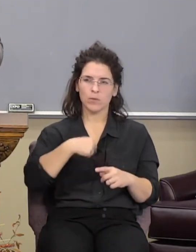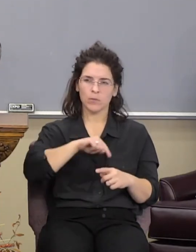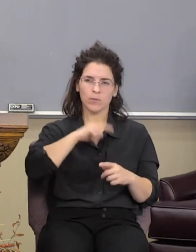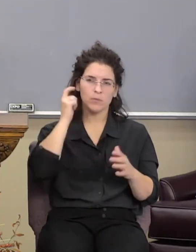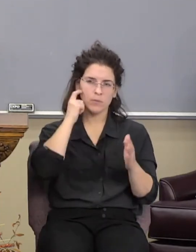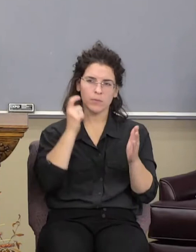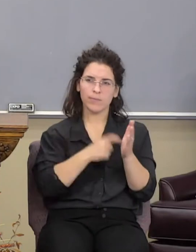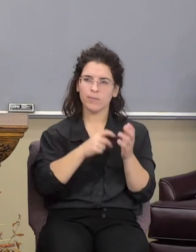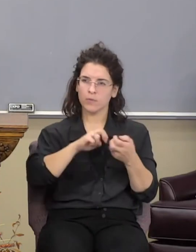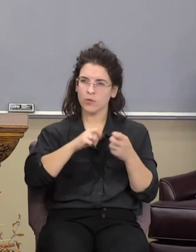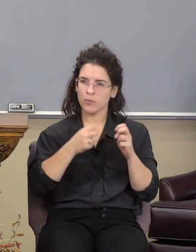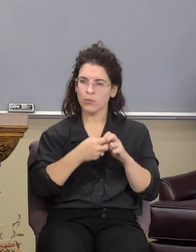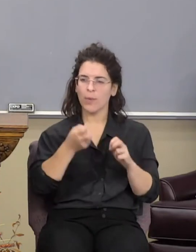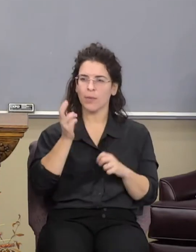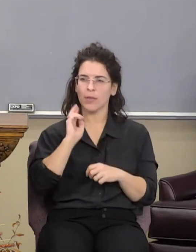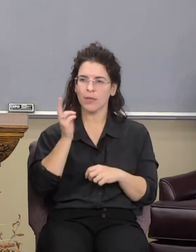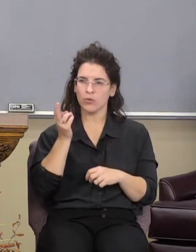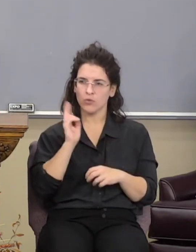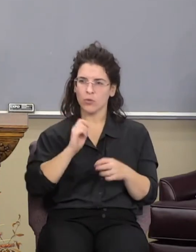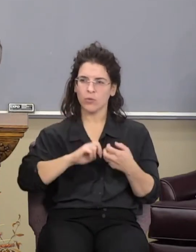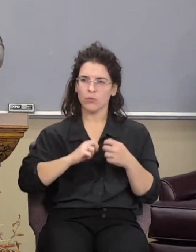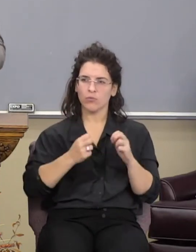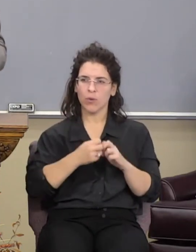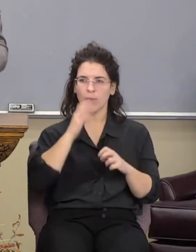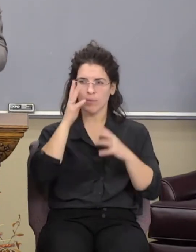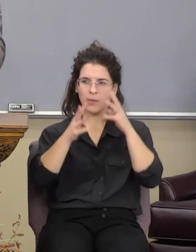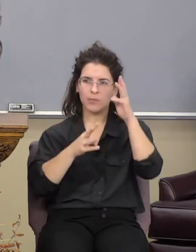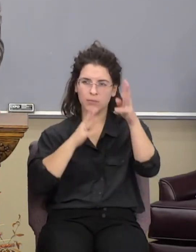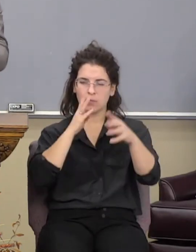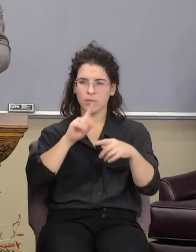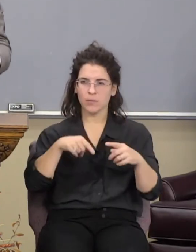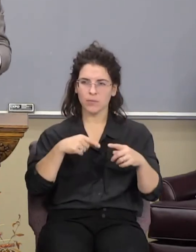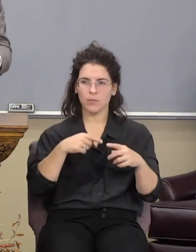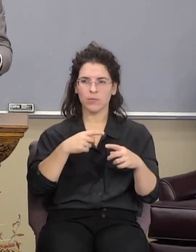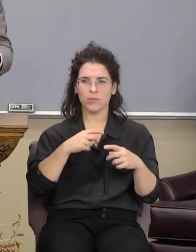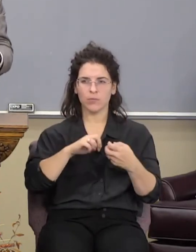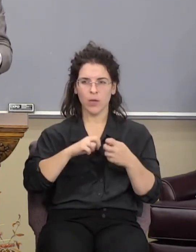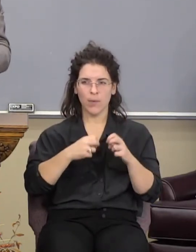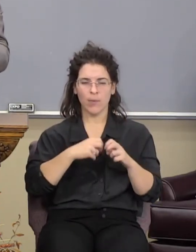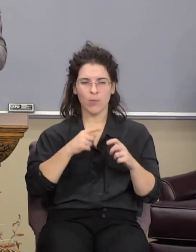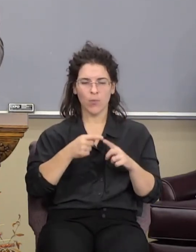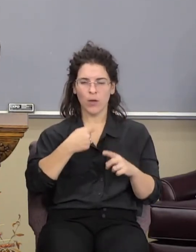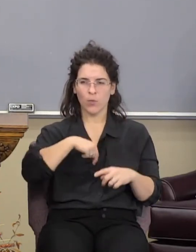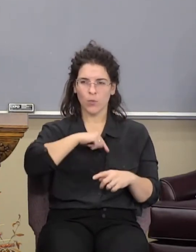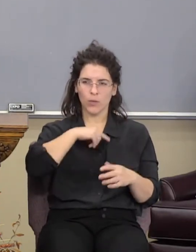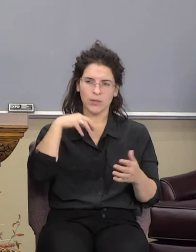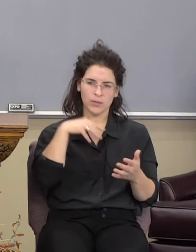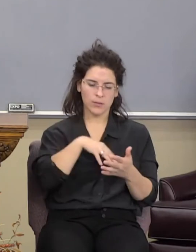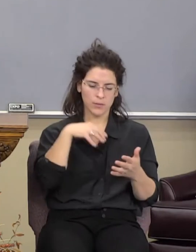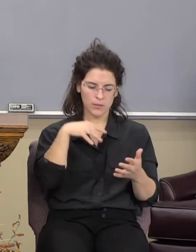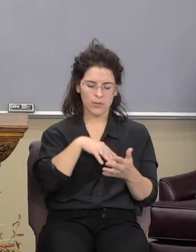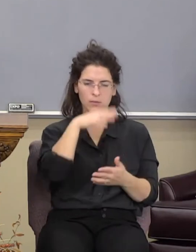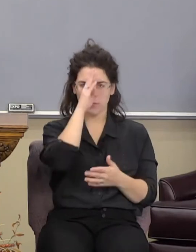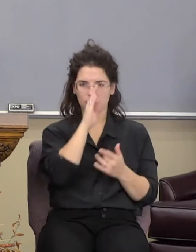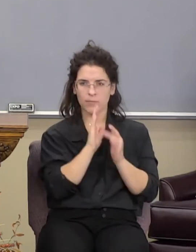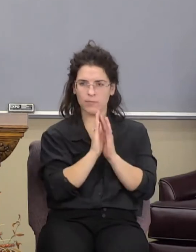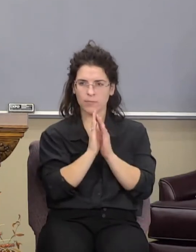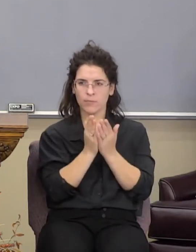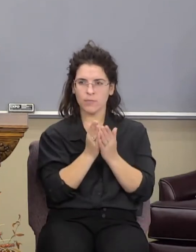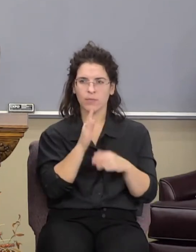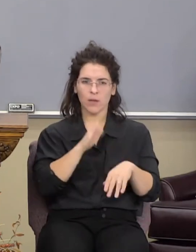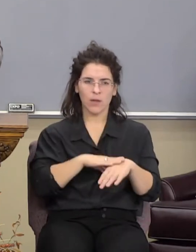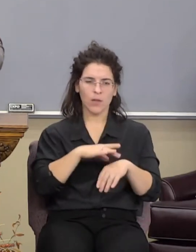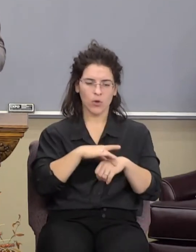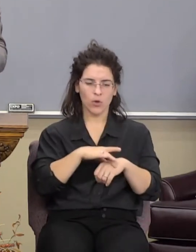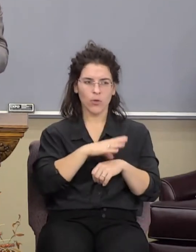creation, there is a problem when we study God's purpose on the earth and for the